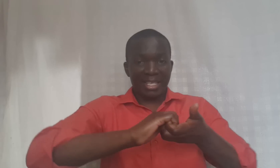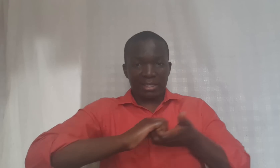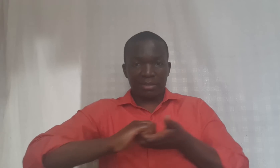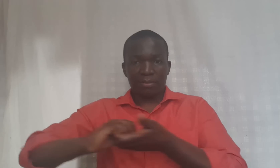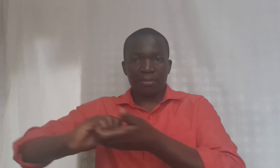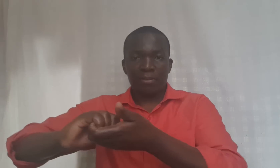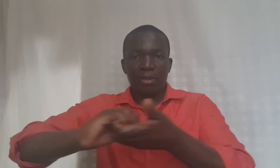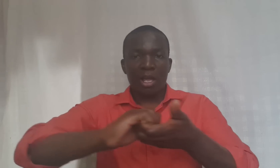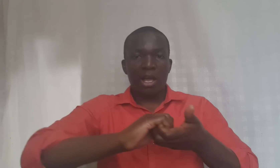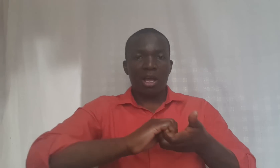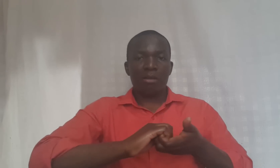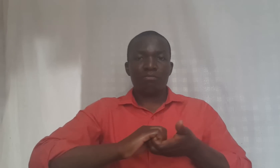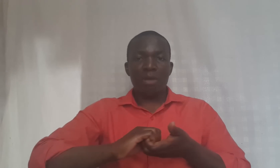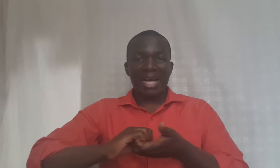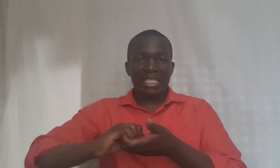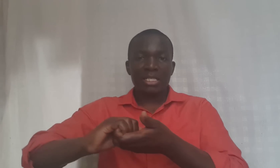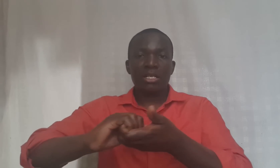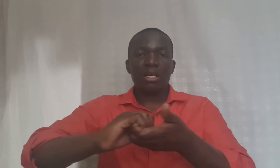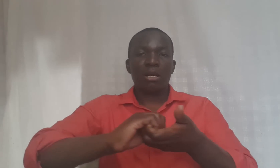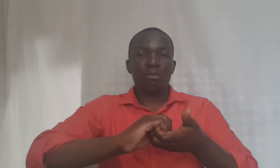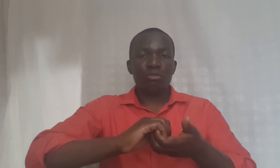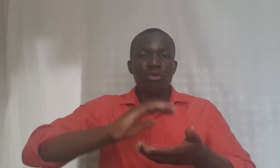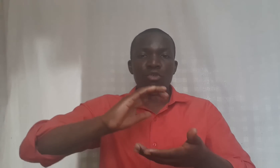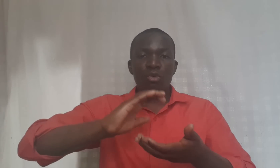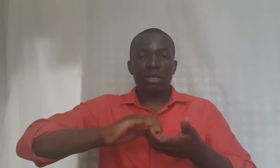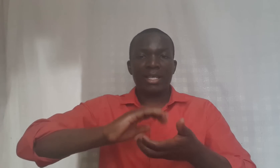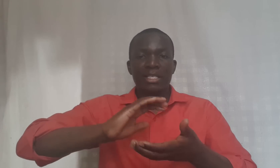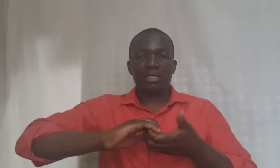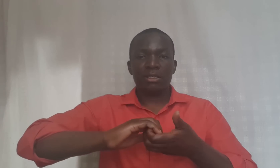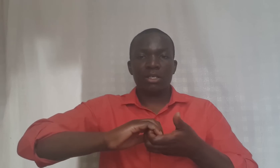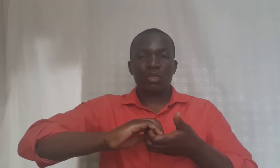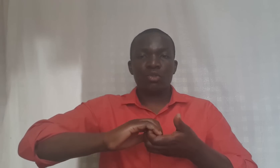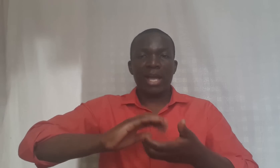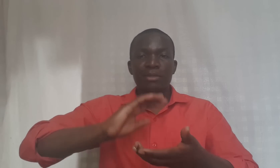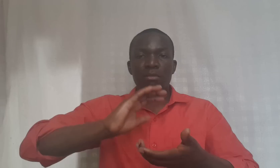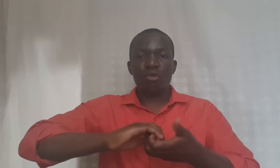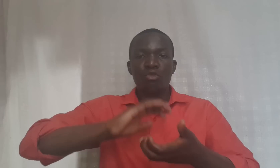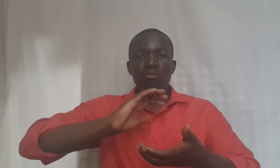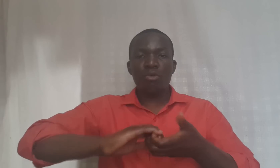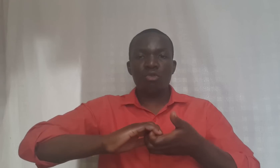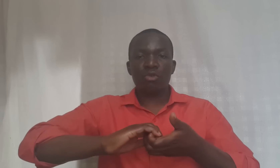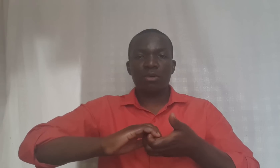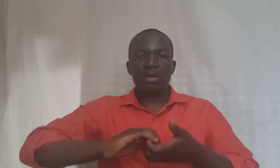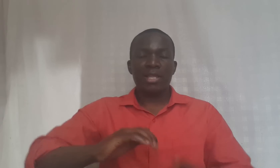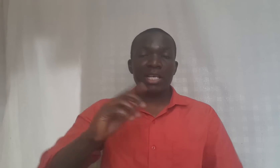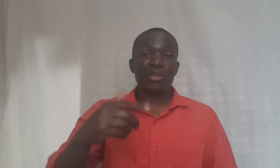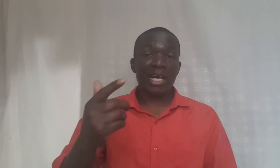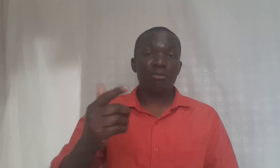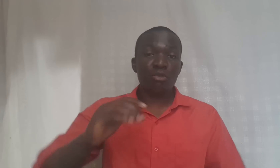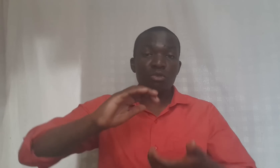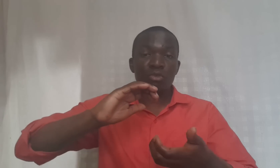this. But Buruburu like this. 2 times Buruburu. That's how we sign Buruburu. We